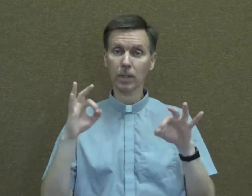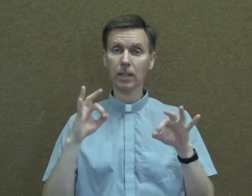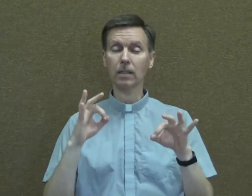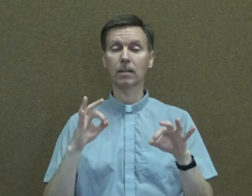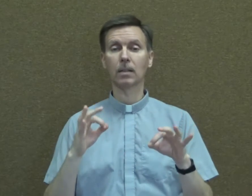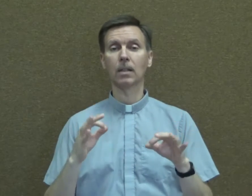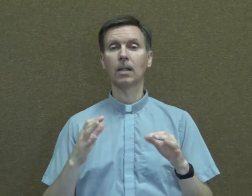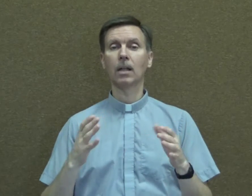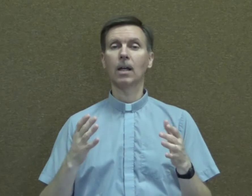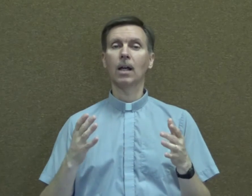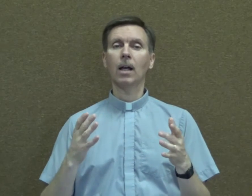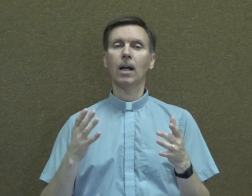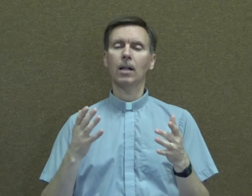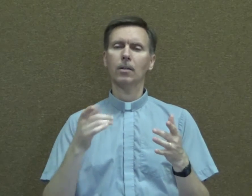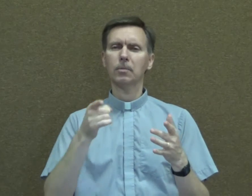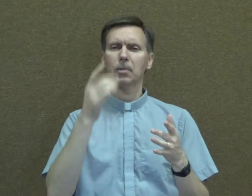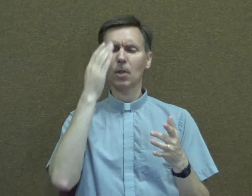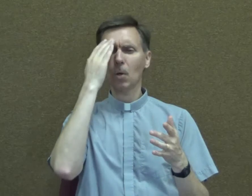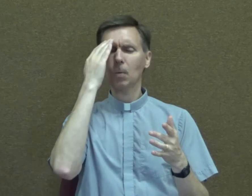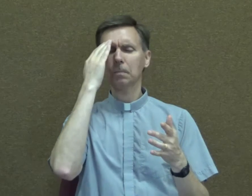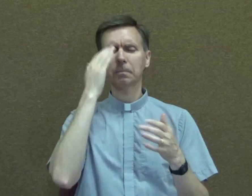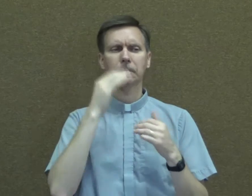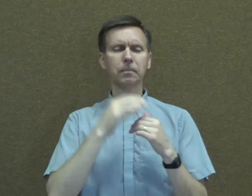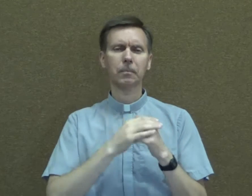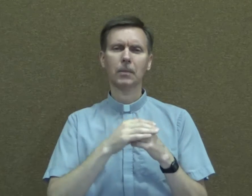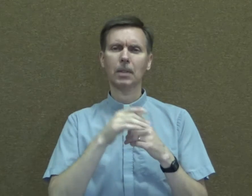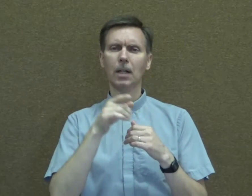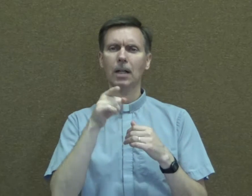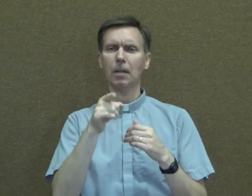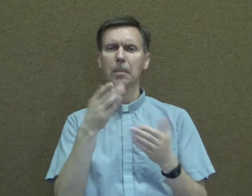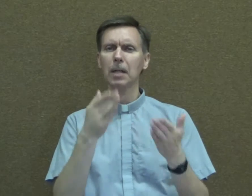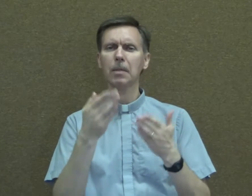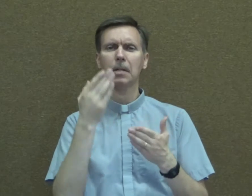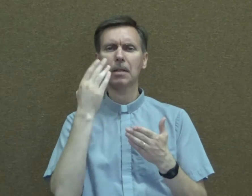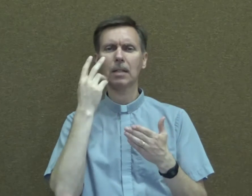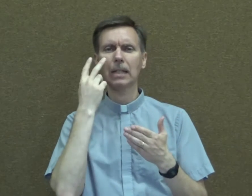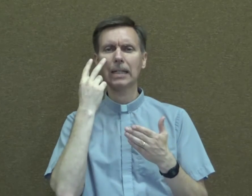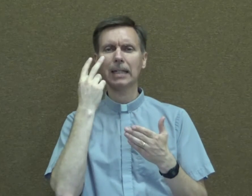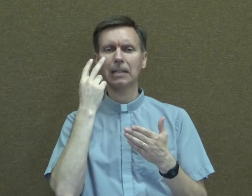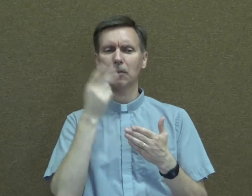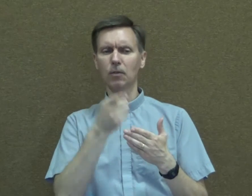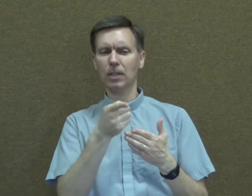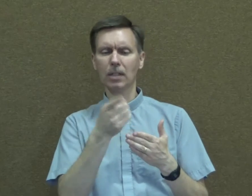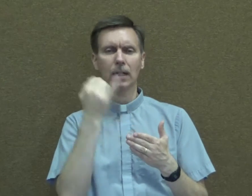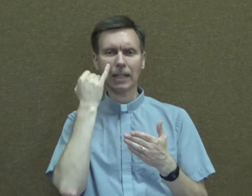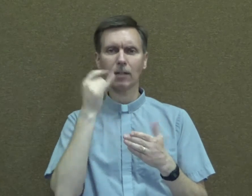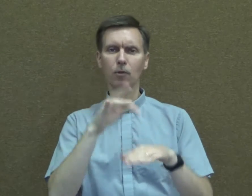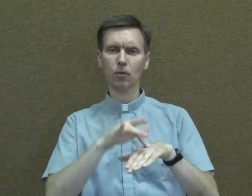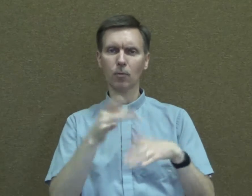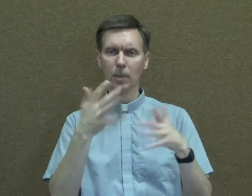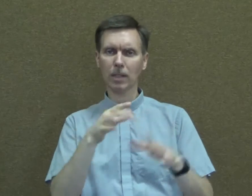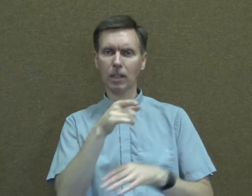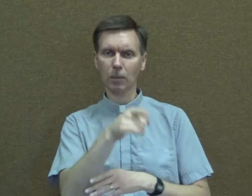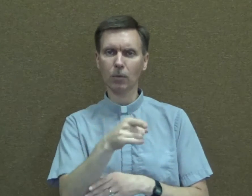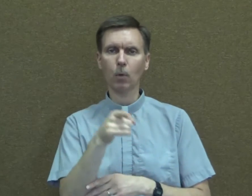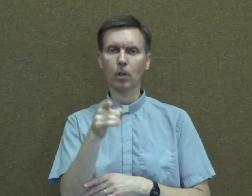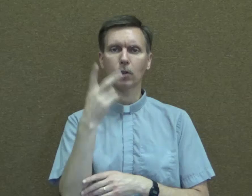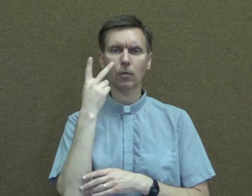free. You know, maybe you've seen there, if you've been there before, you've